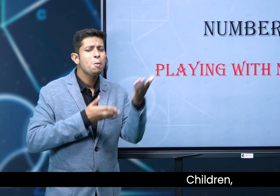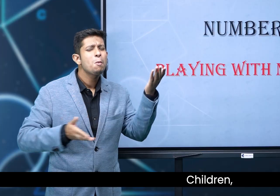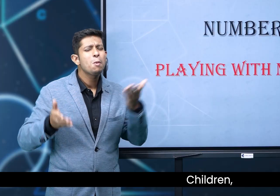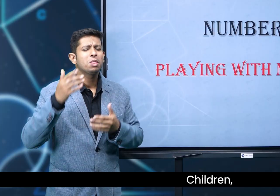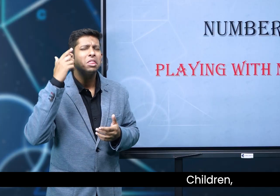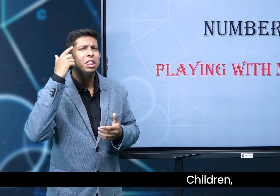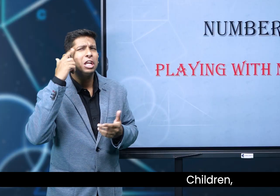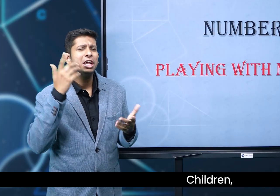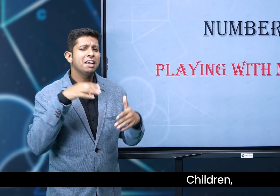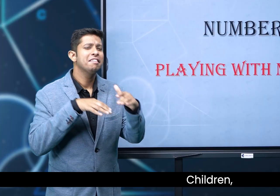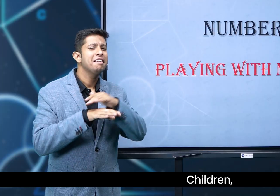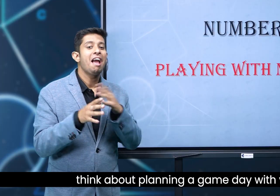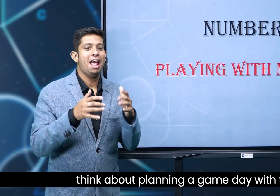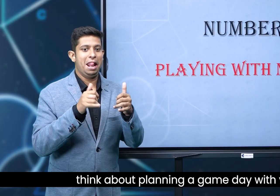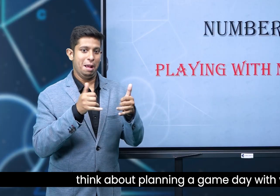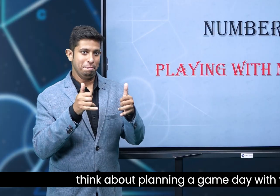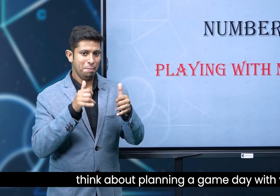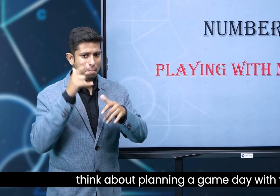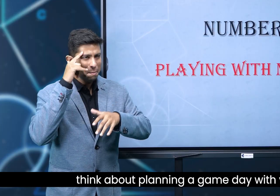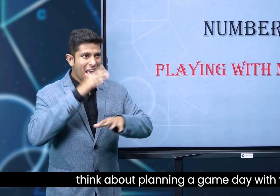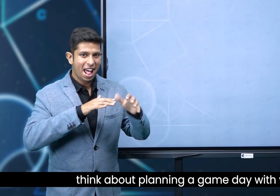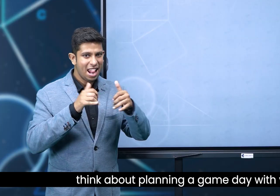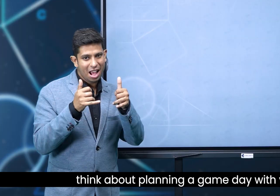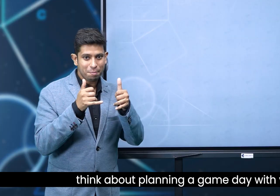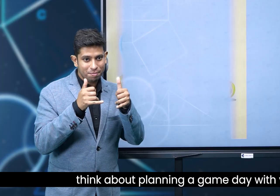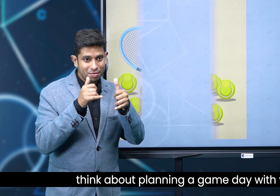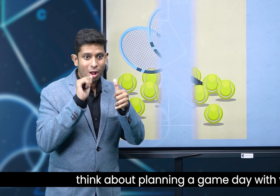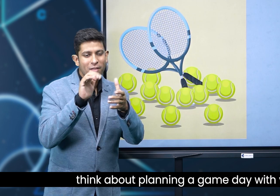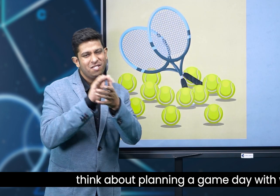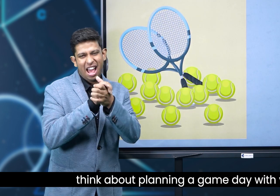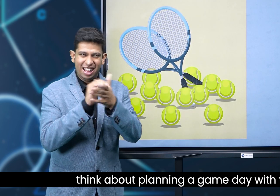Children, think about planning a game day with your friends.